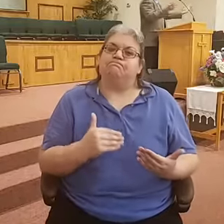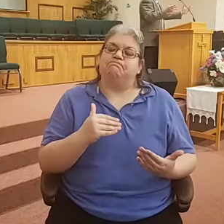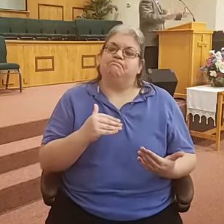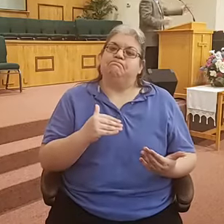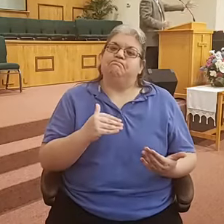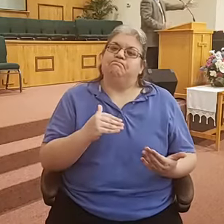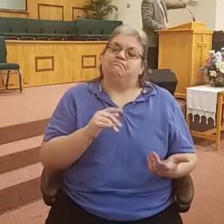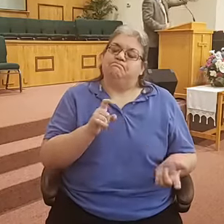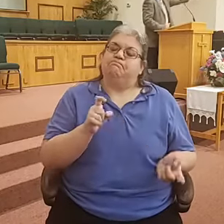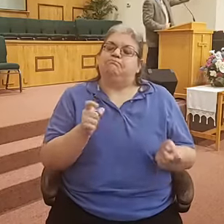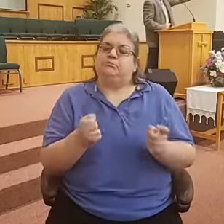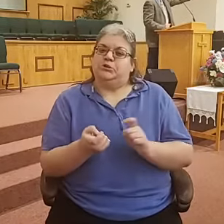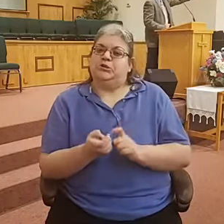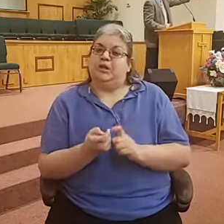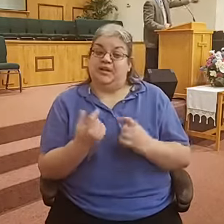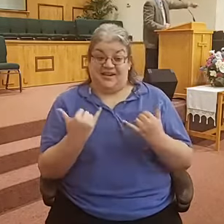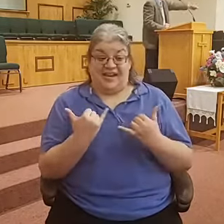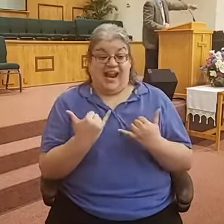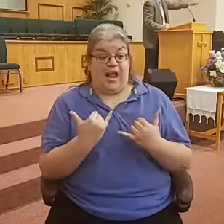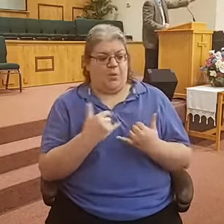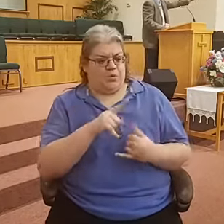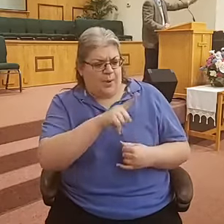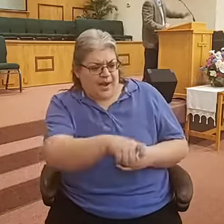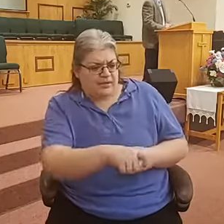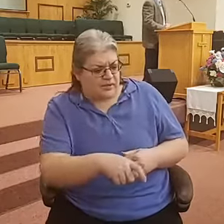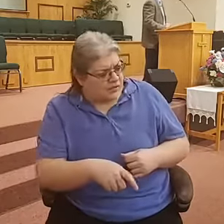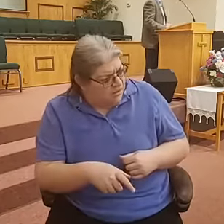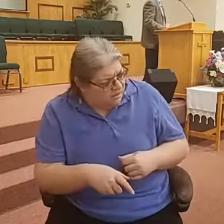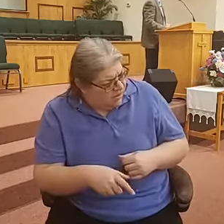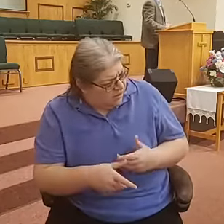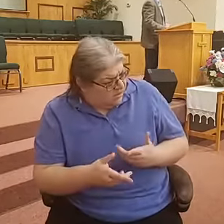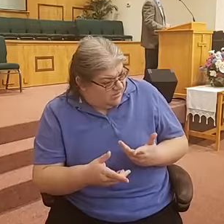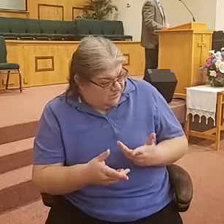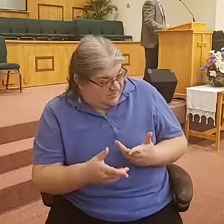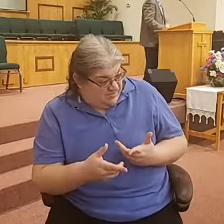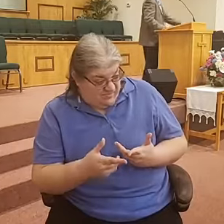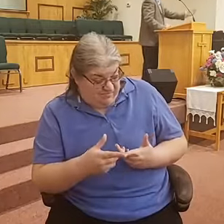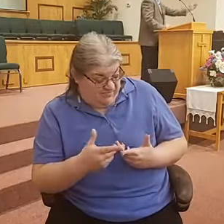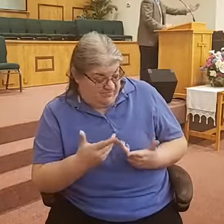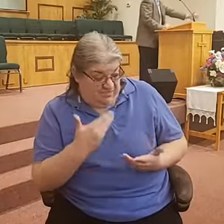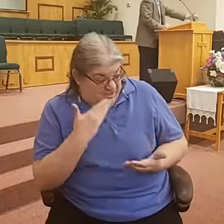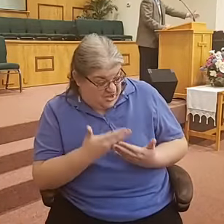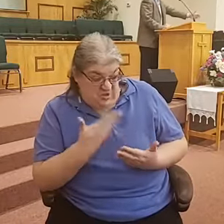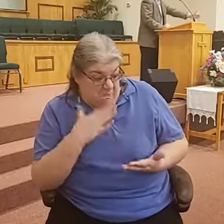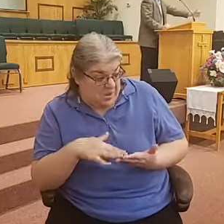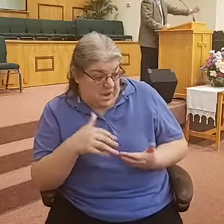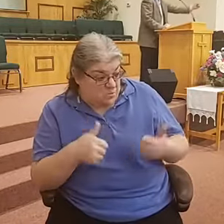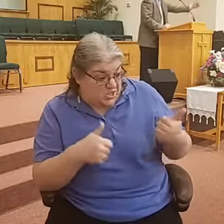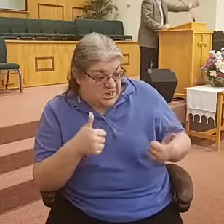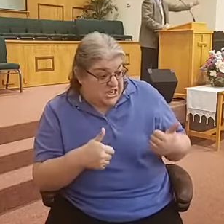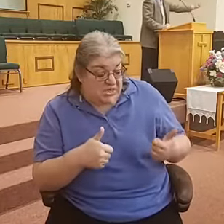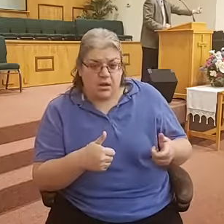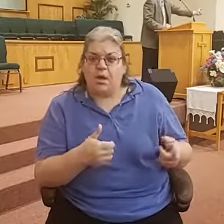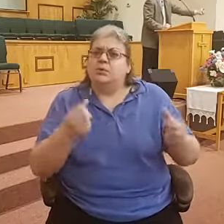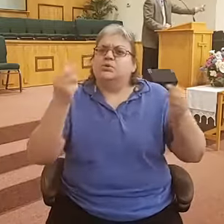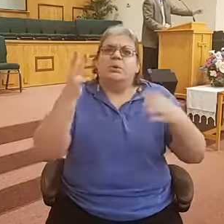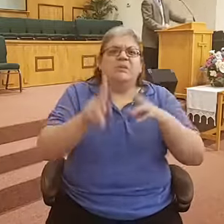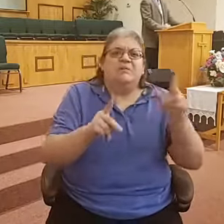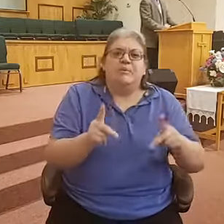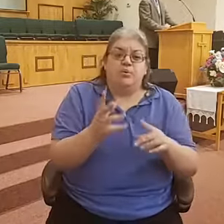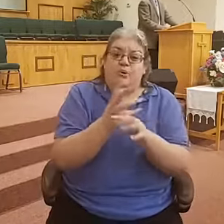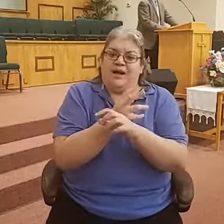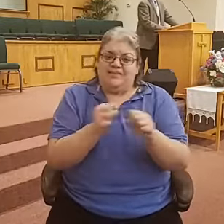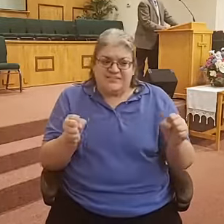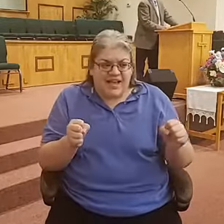in light of all the people who have received Christ through her testimony, in light of all the people who have received strength through